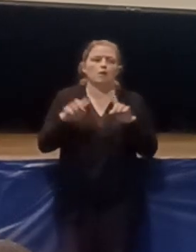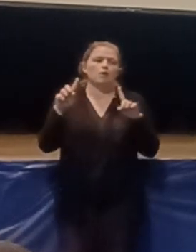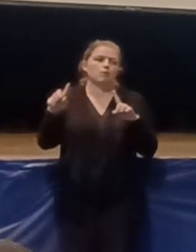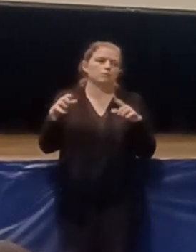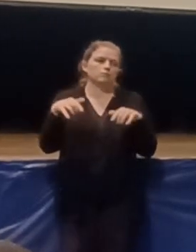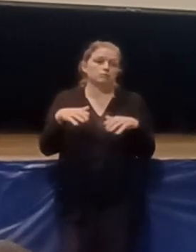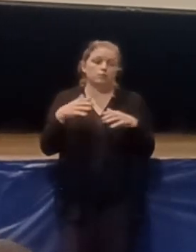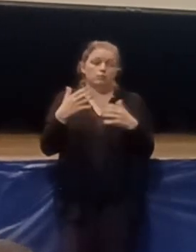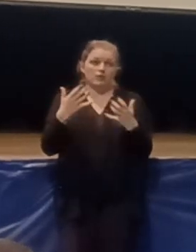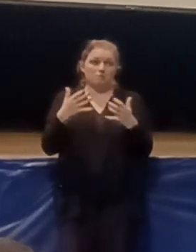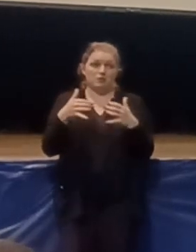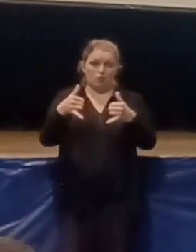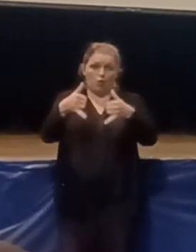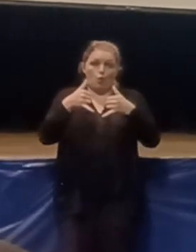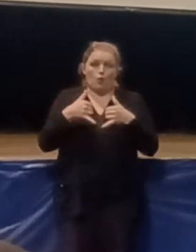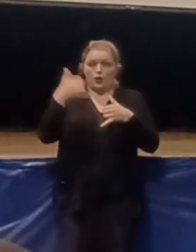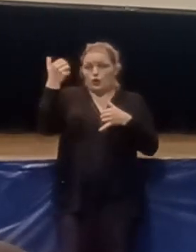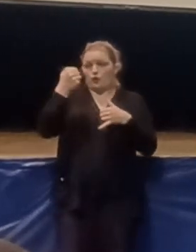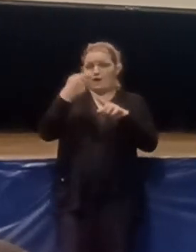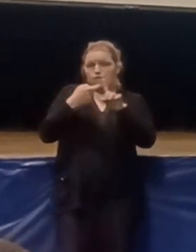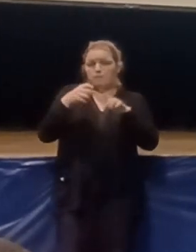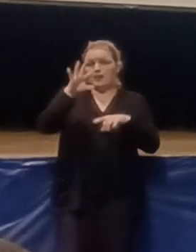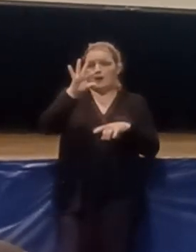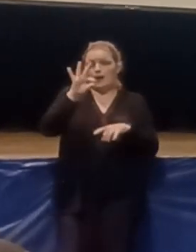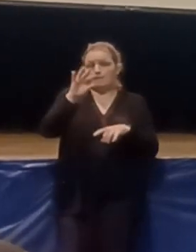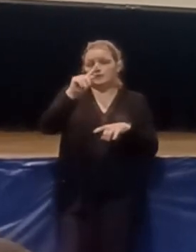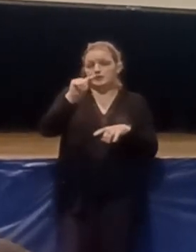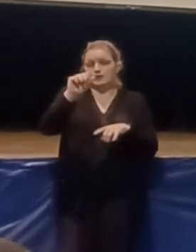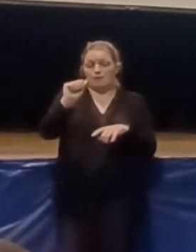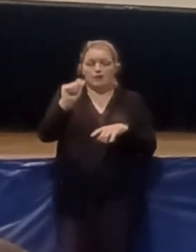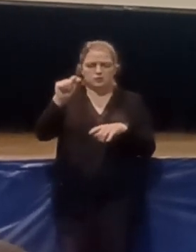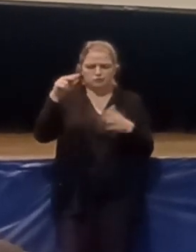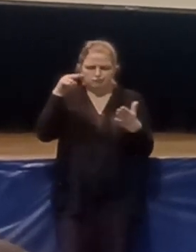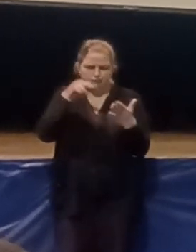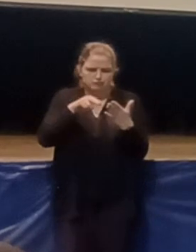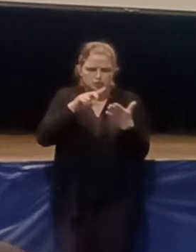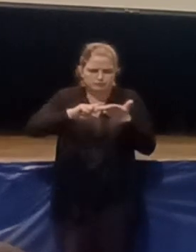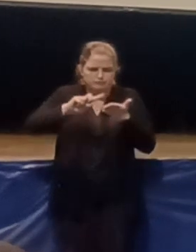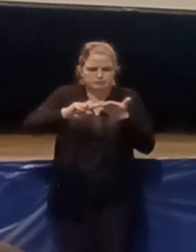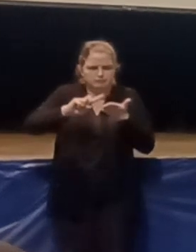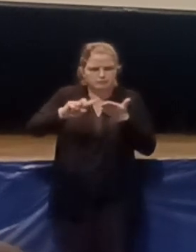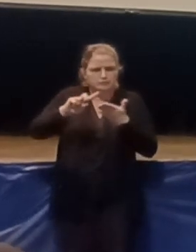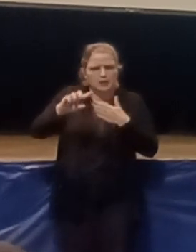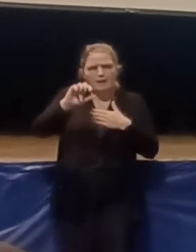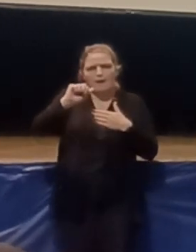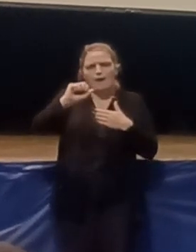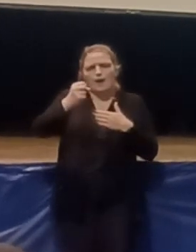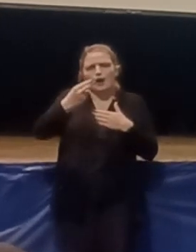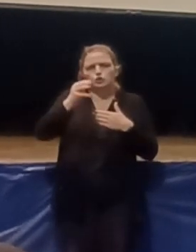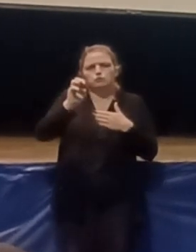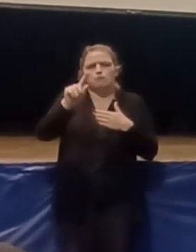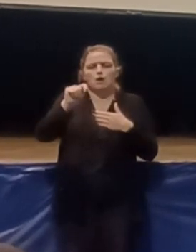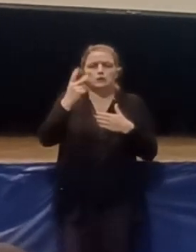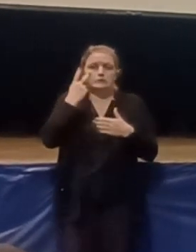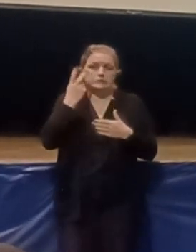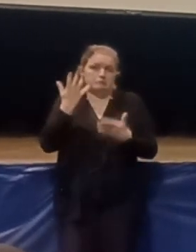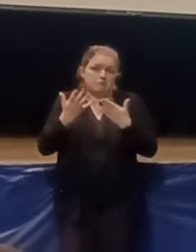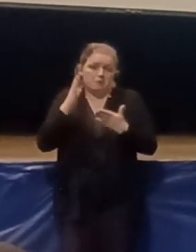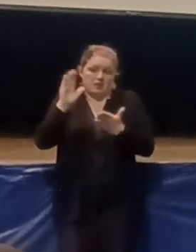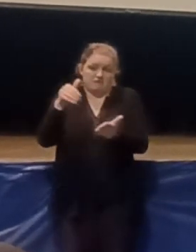were awarded a grant from the MbTA to take a closer look at that at Ashmont, which could be something that could work with the